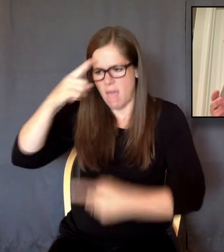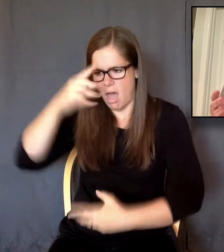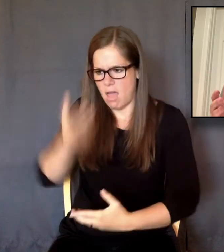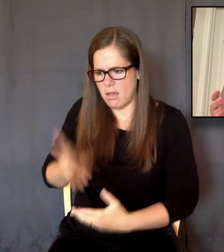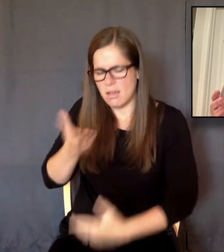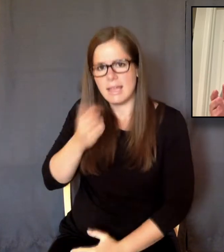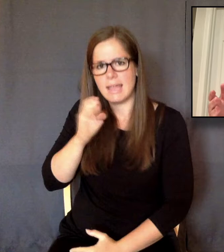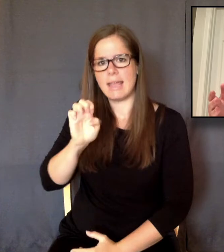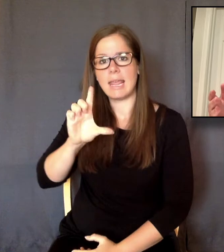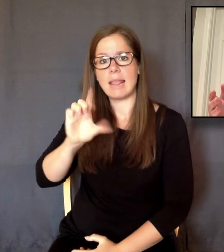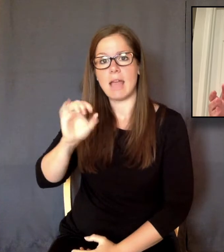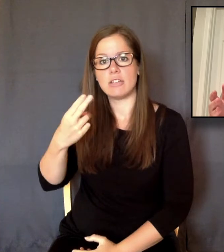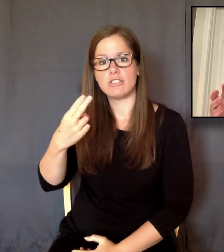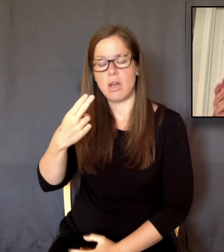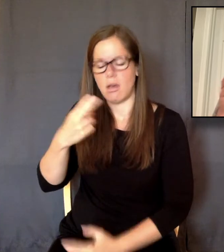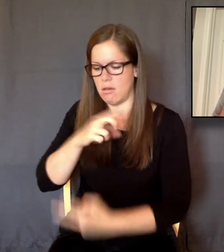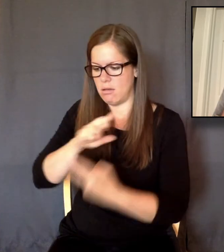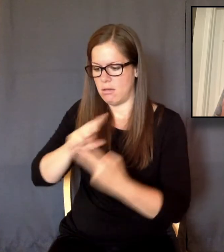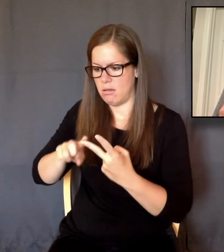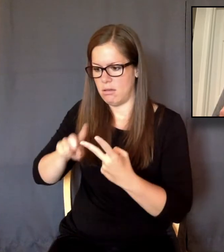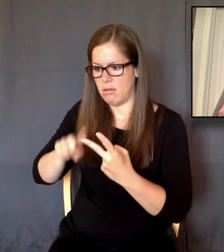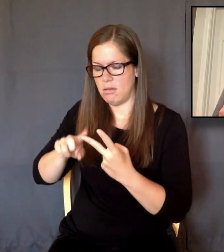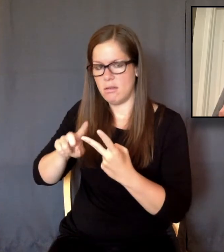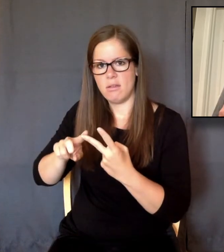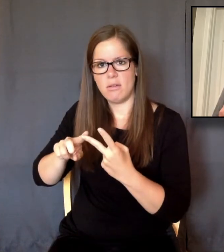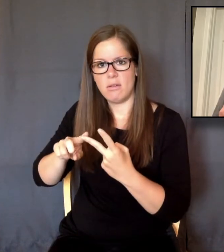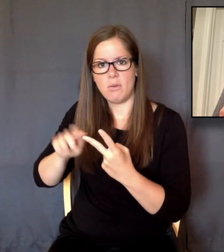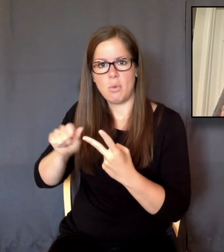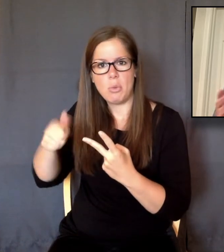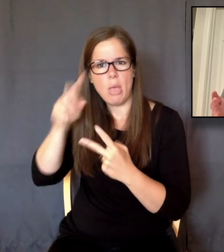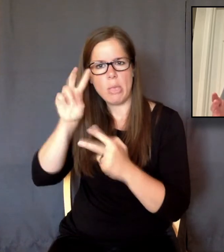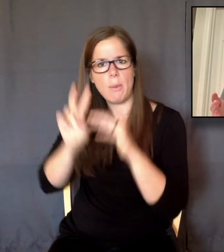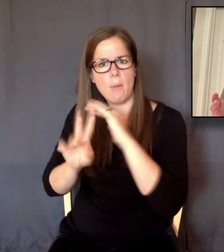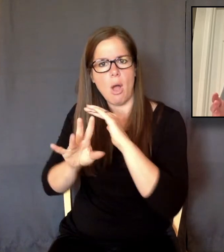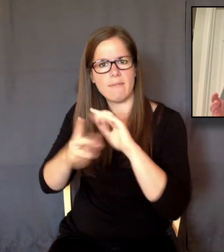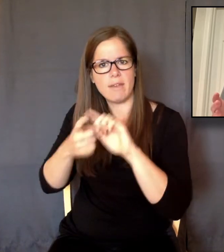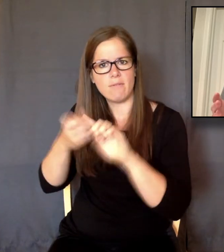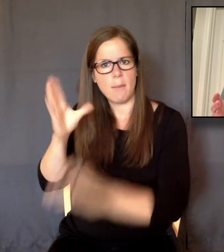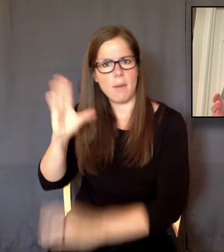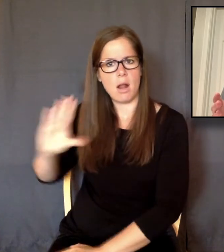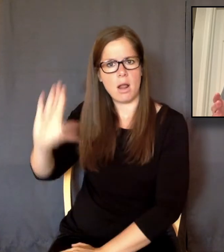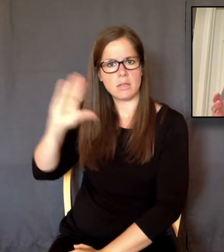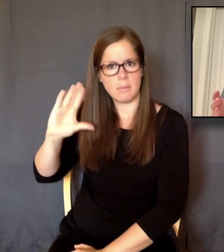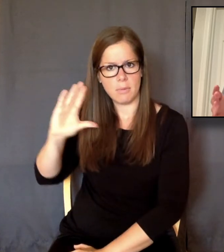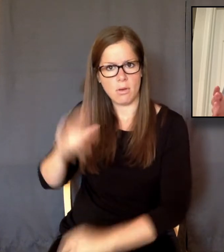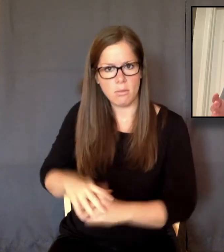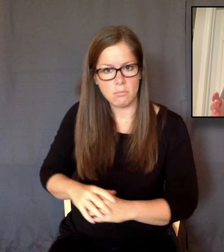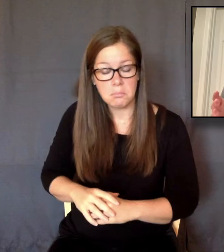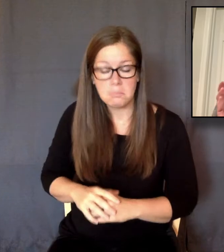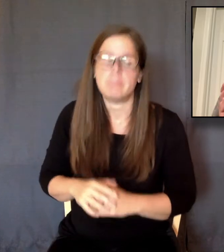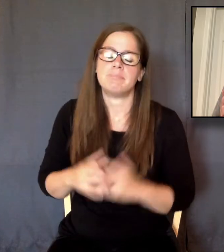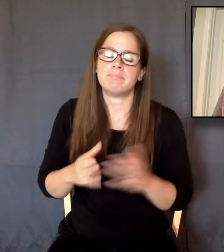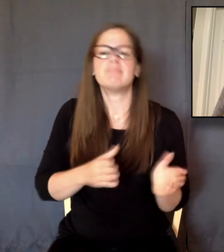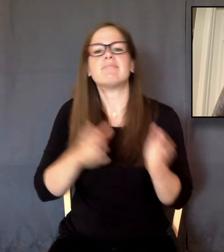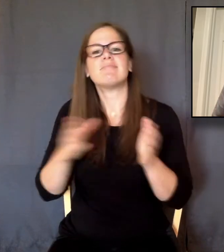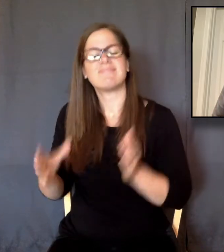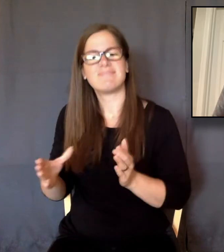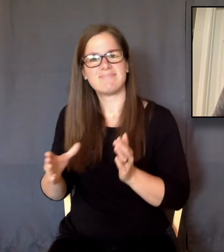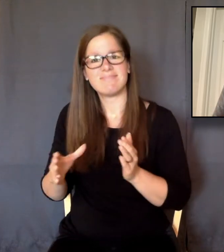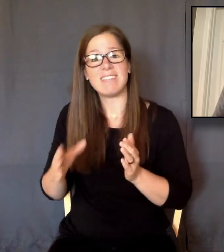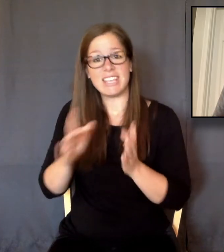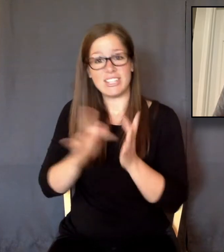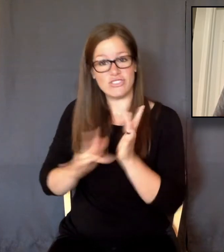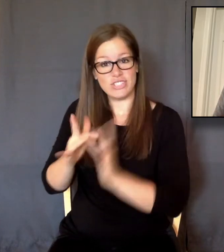Jesus. That's something that's very interesting. He feeds the 5,000, something still unmatched today